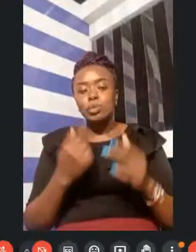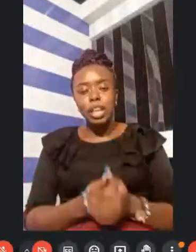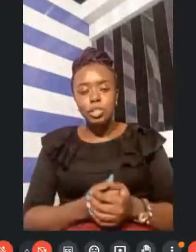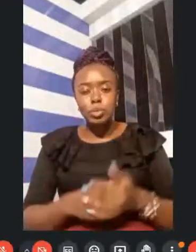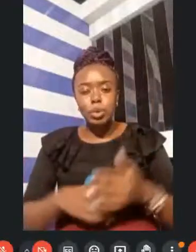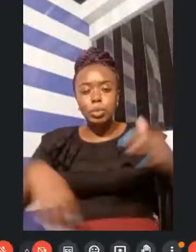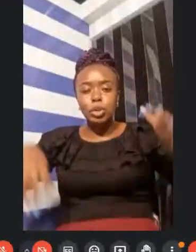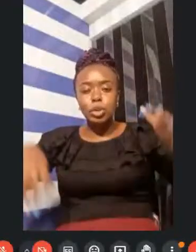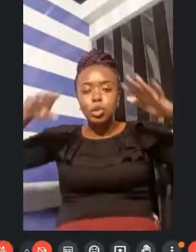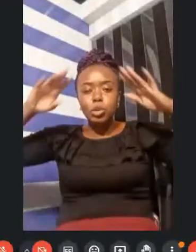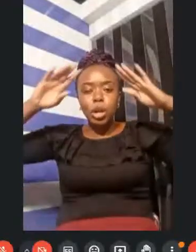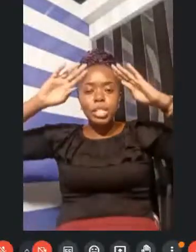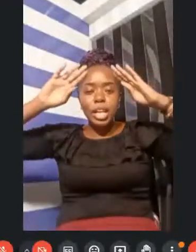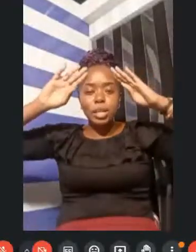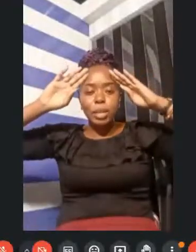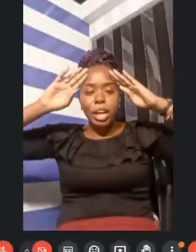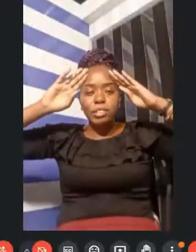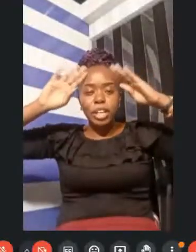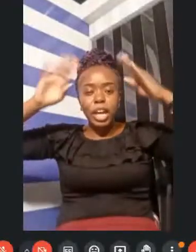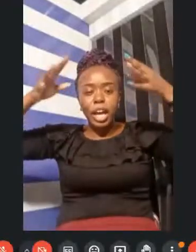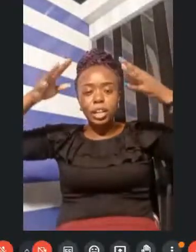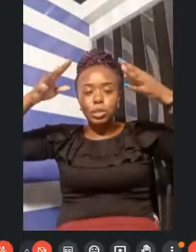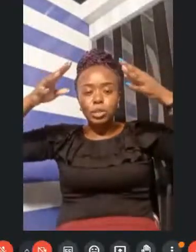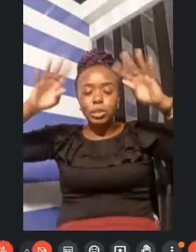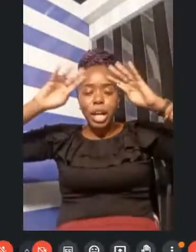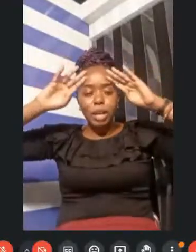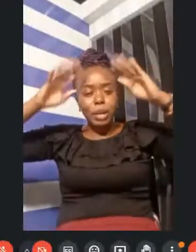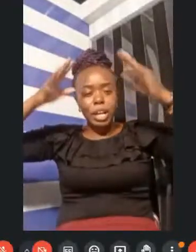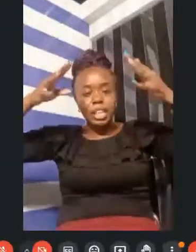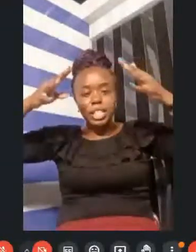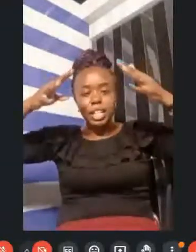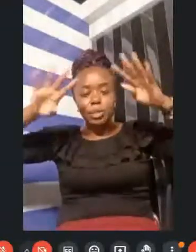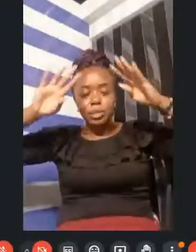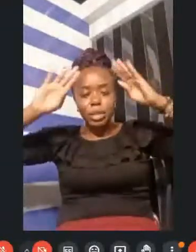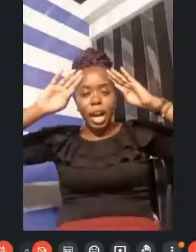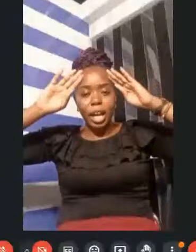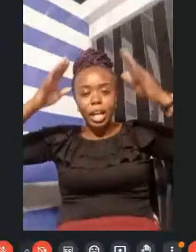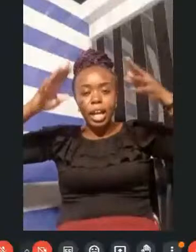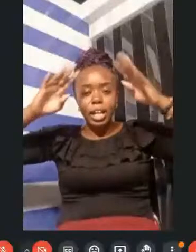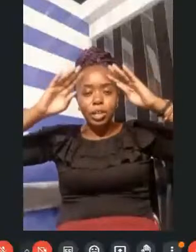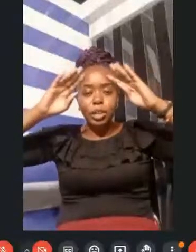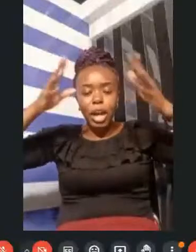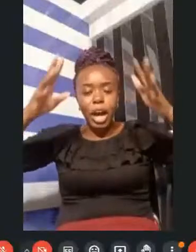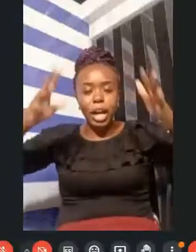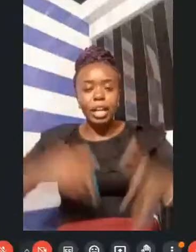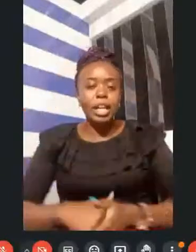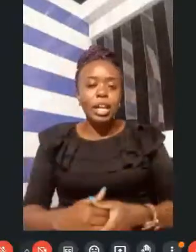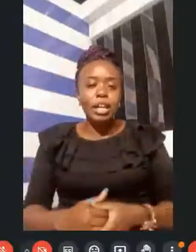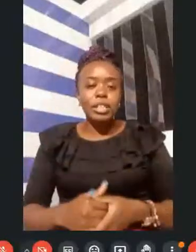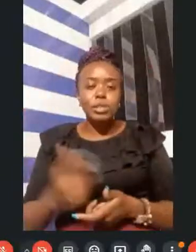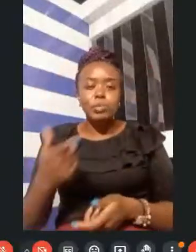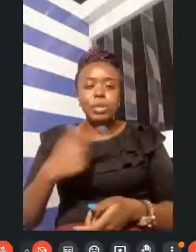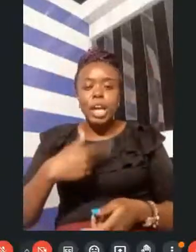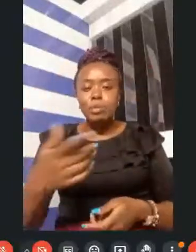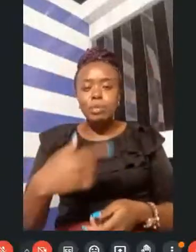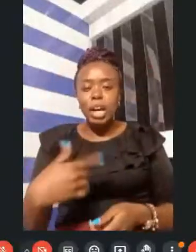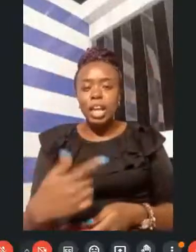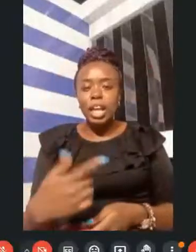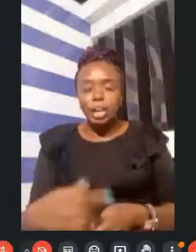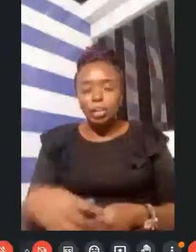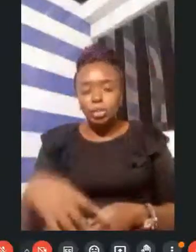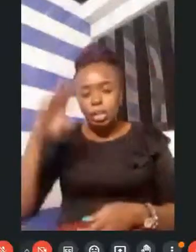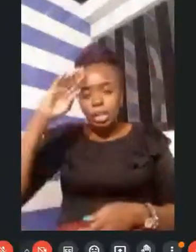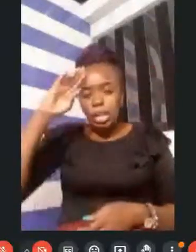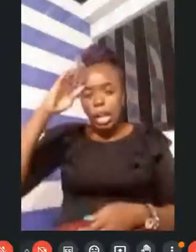is more than 2 people, unawasalimia hivi, hello, habari zenyu. Yeah. hello, hi. If it's me and